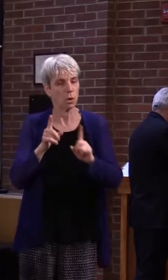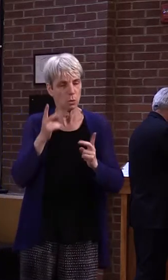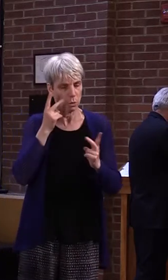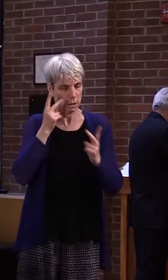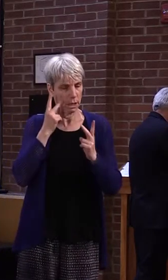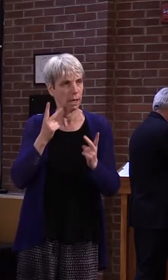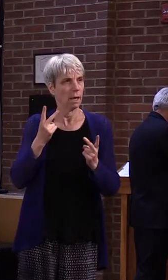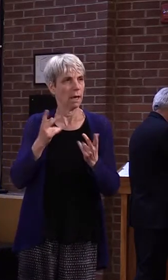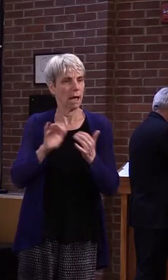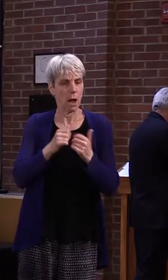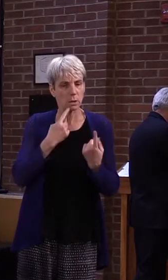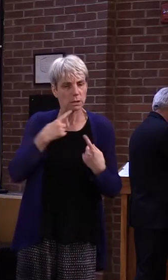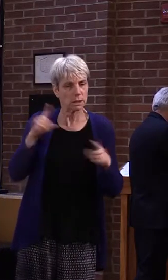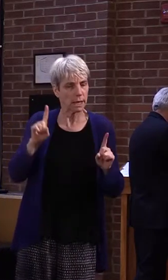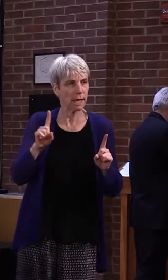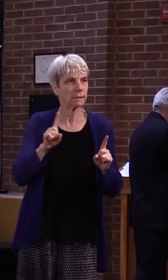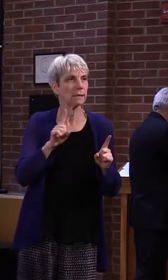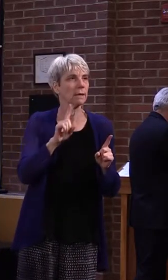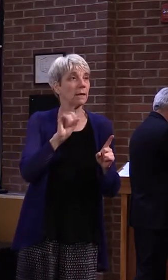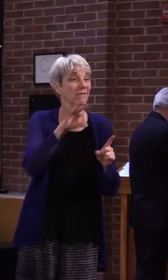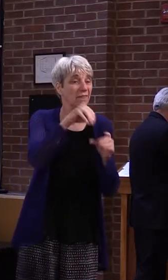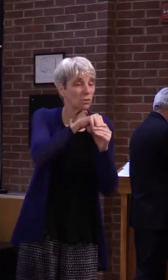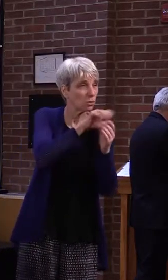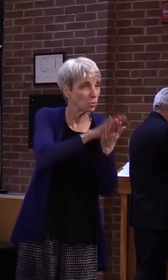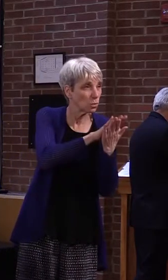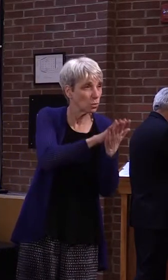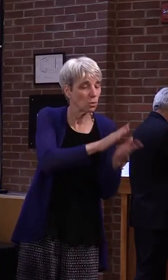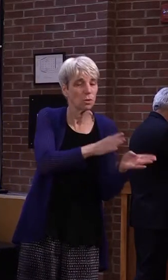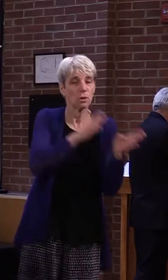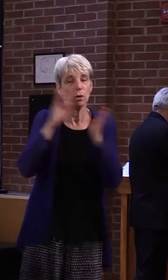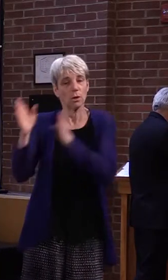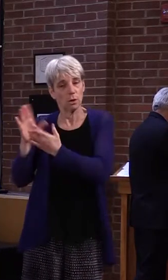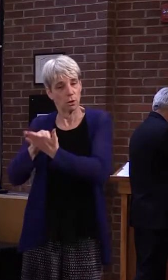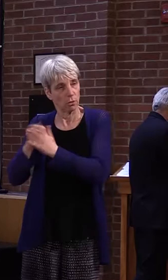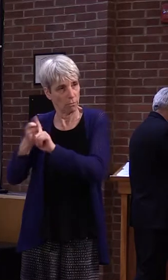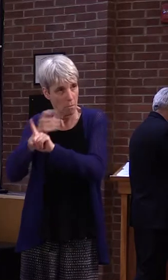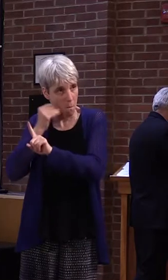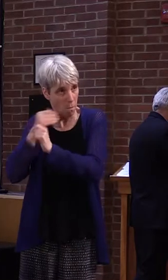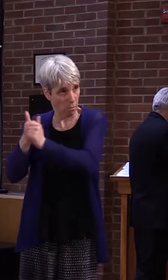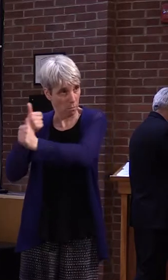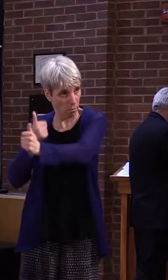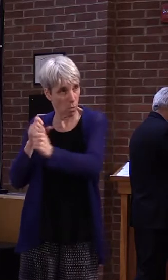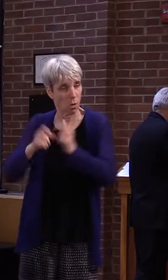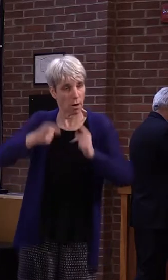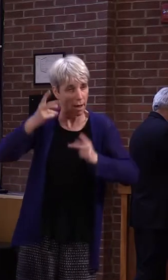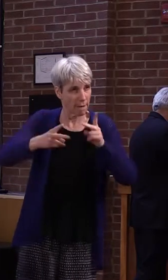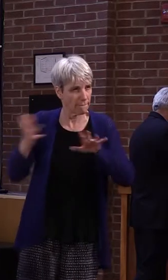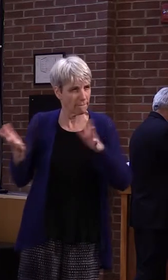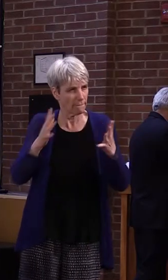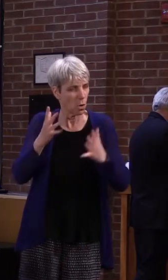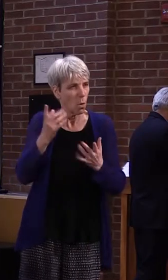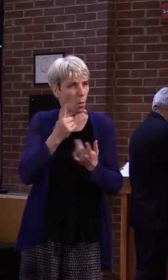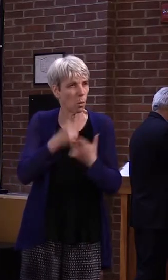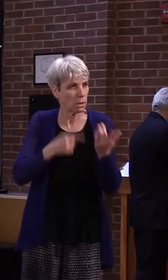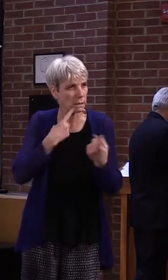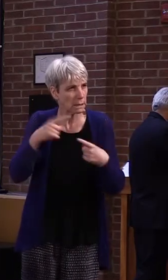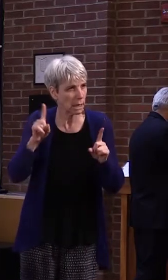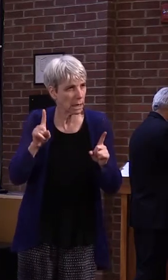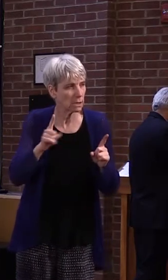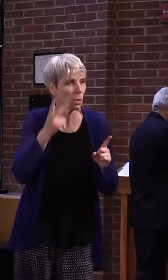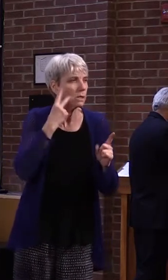We think it is important to be able to understand how these patterns change over time, including how many students are involved in in-person